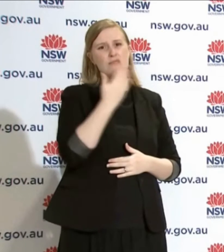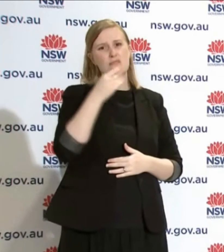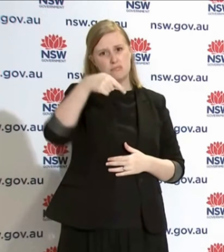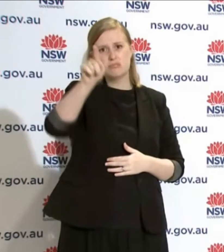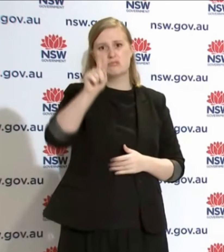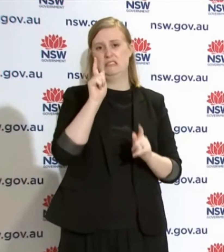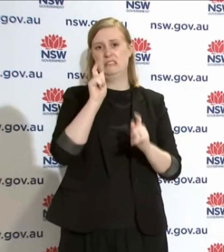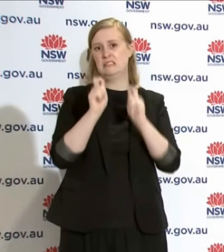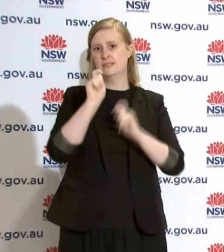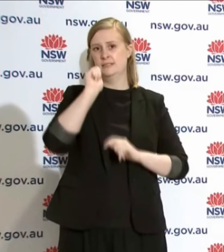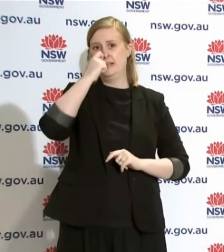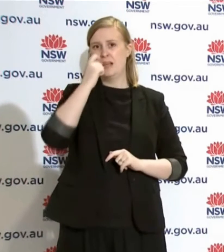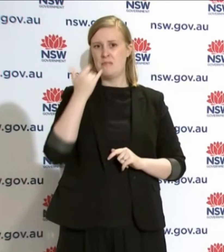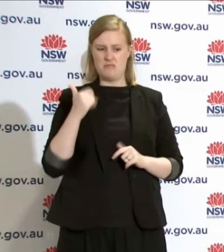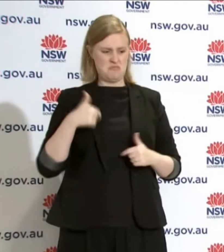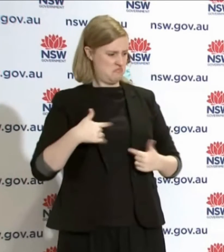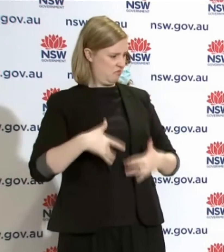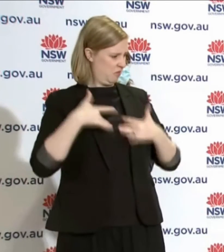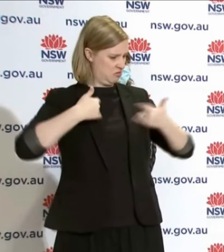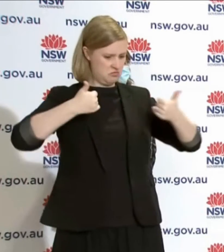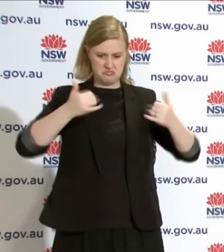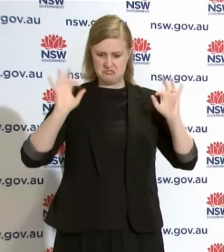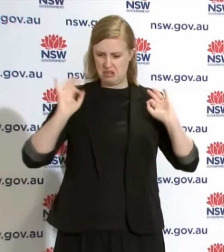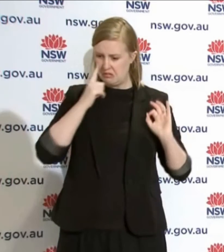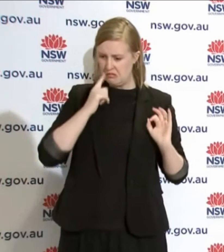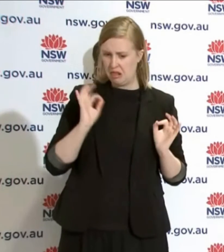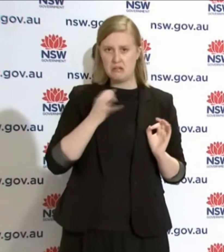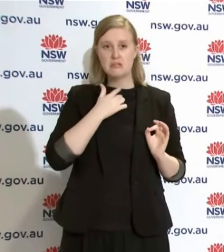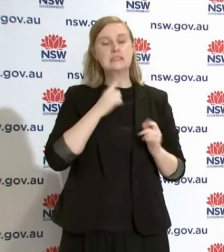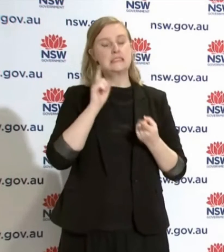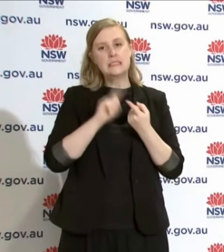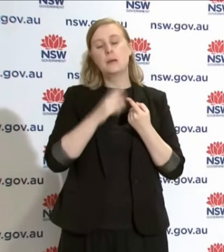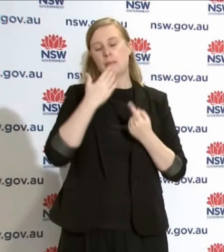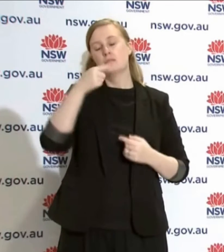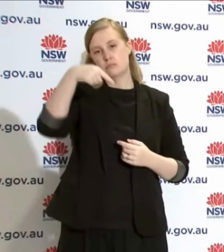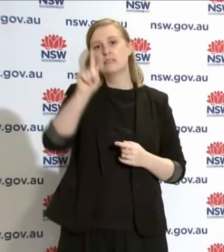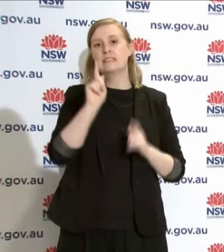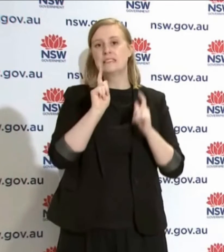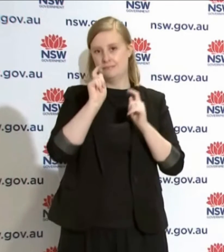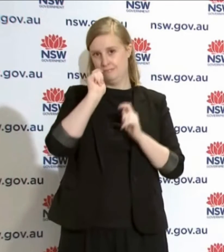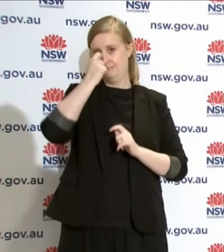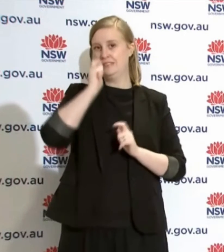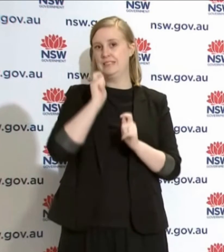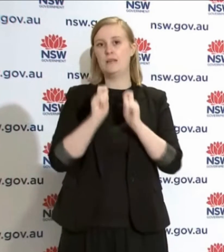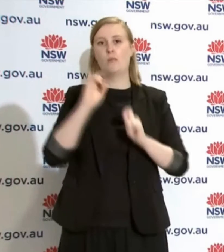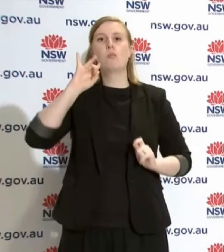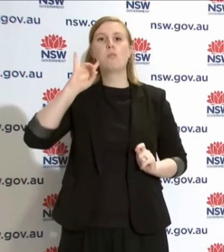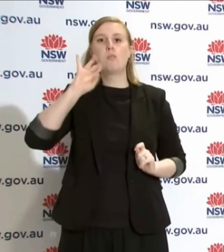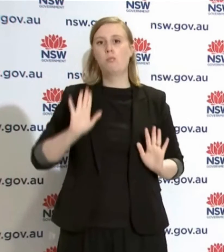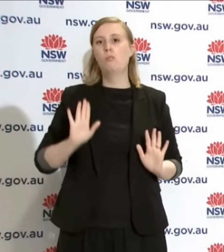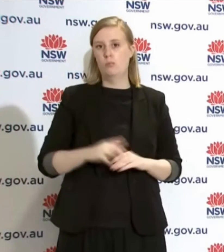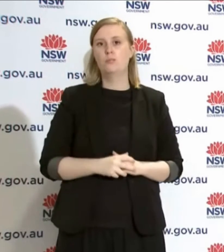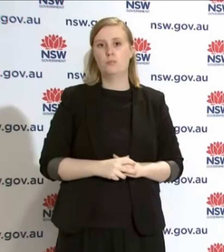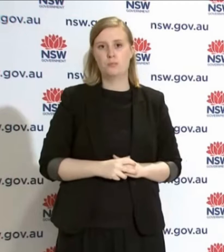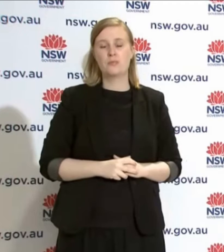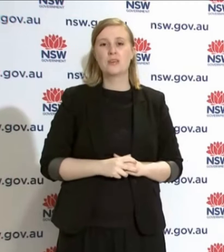not. We need to get on top of it. It continues to be an area of concern in the Far West, and we'll continue to focus on that. In the